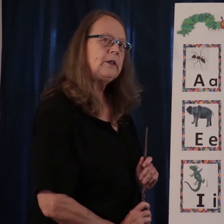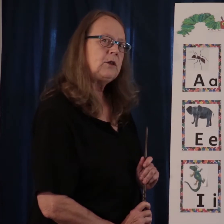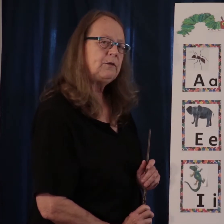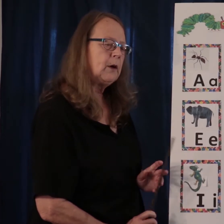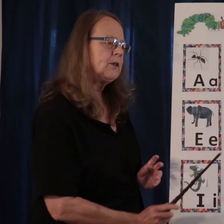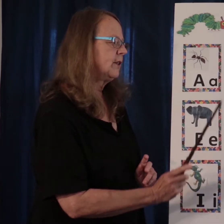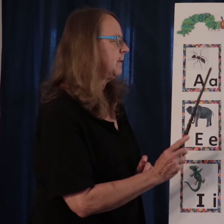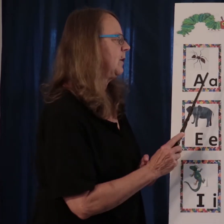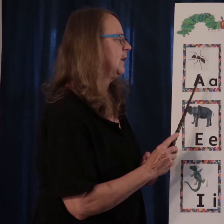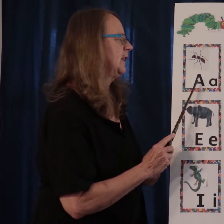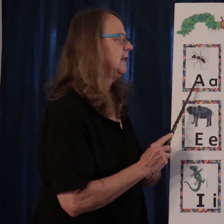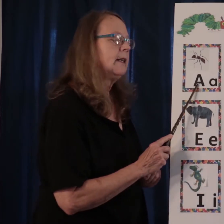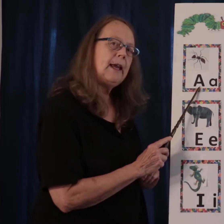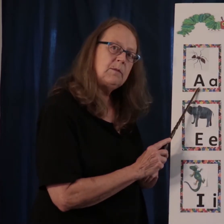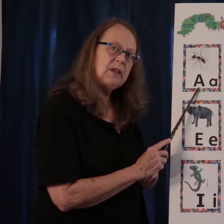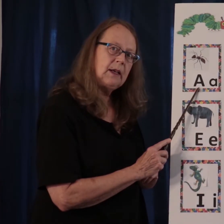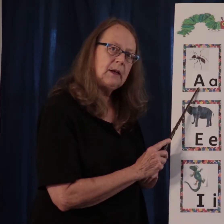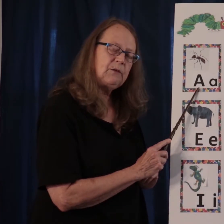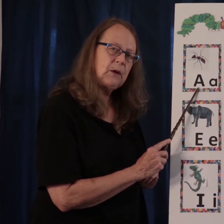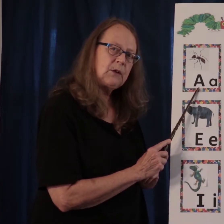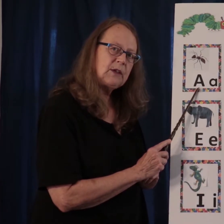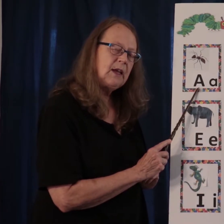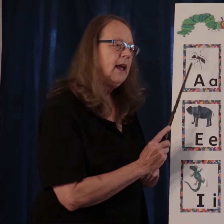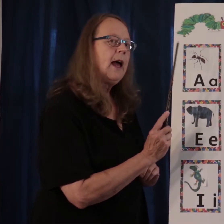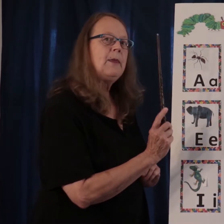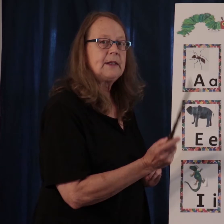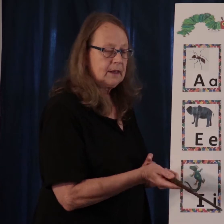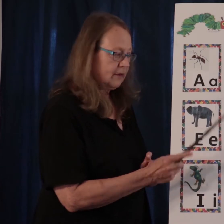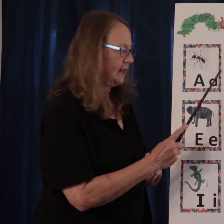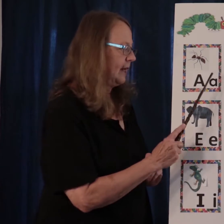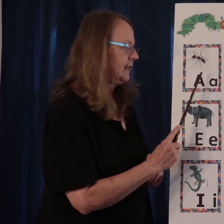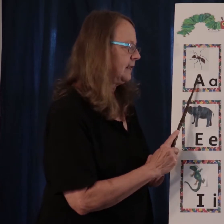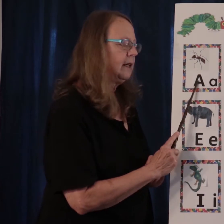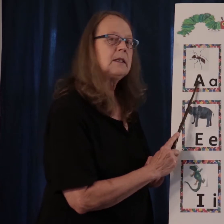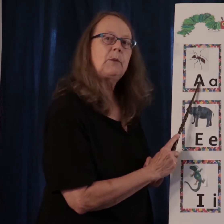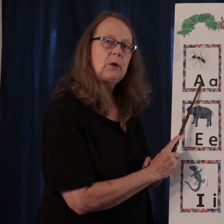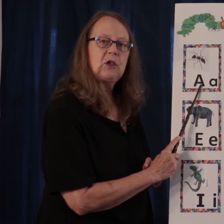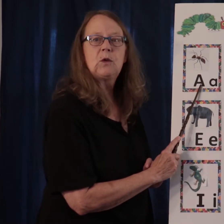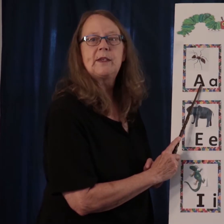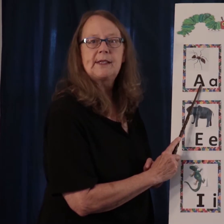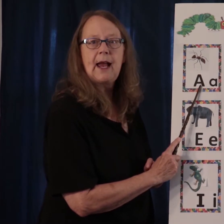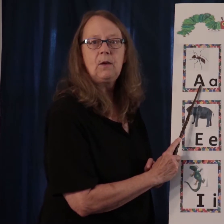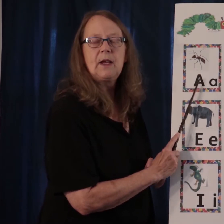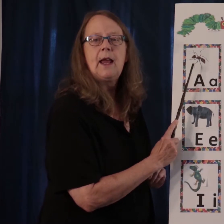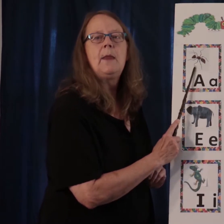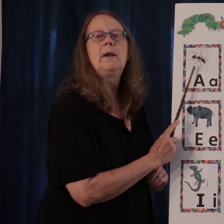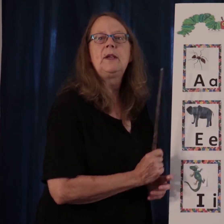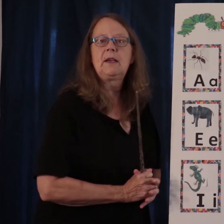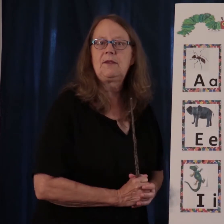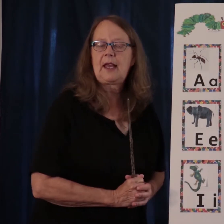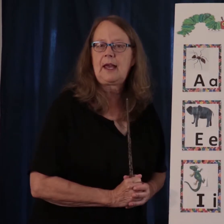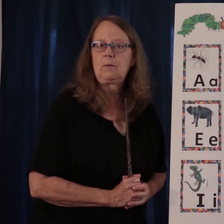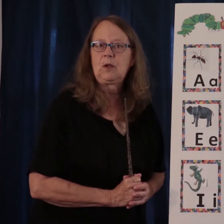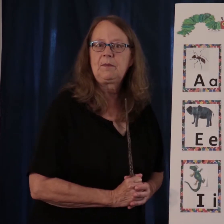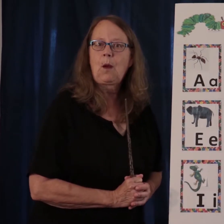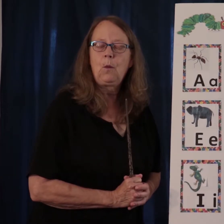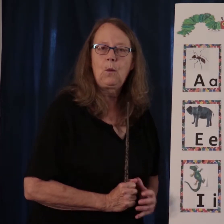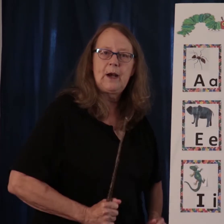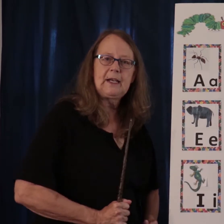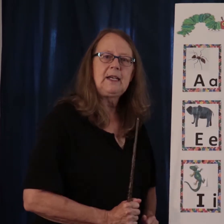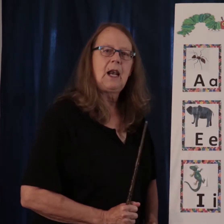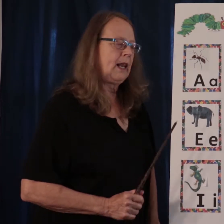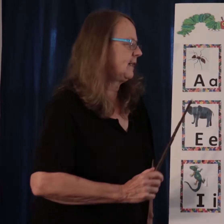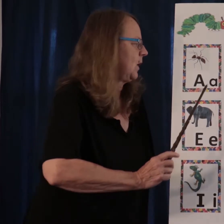What we're going to do first is we're going to say the name of the letter first, and then the next thing is we're going to do the sound, and then we give the animal.